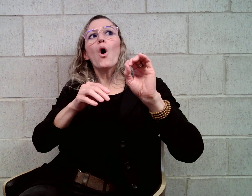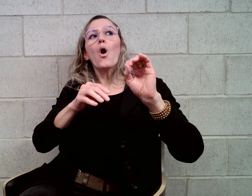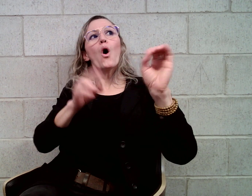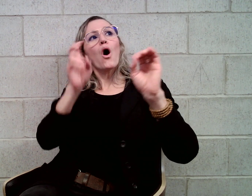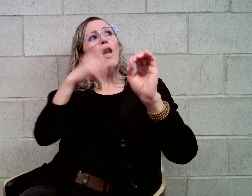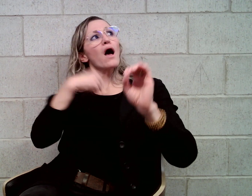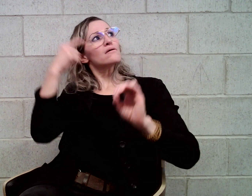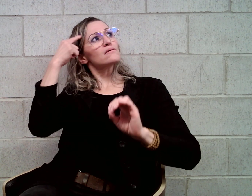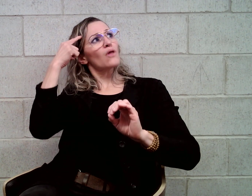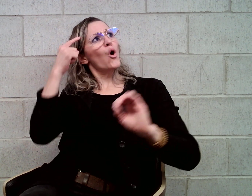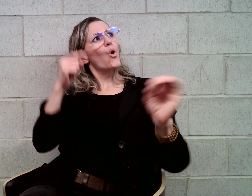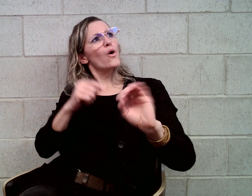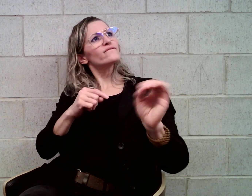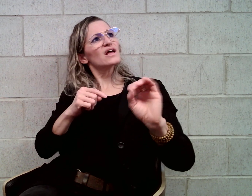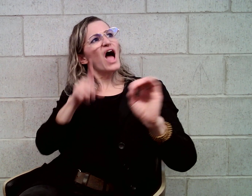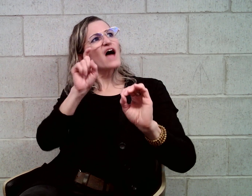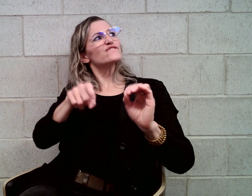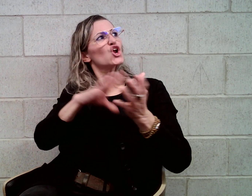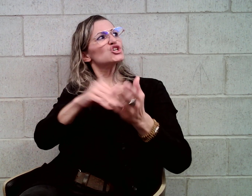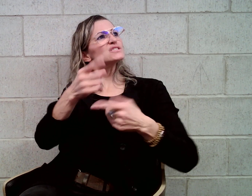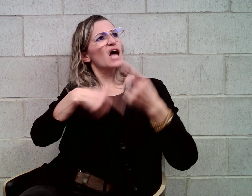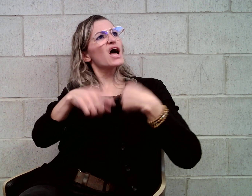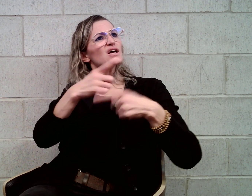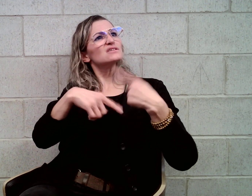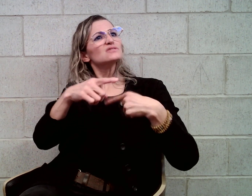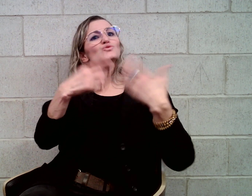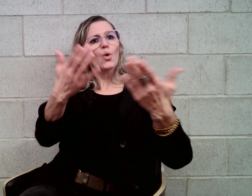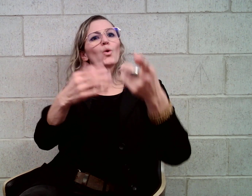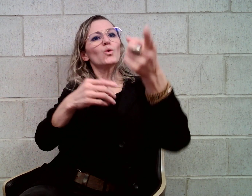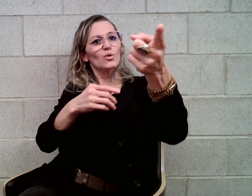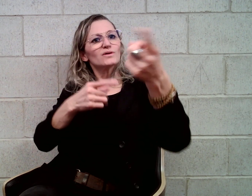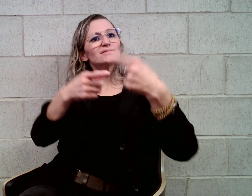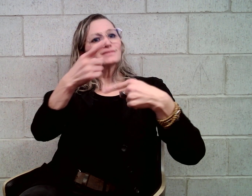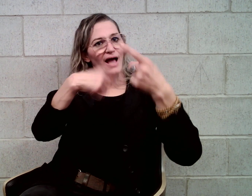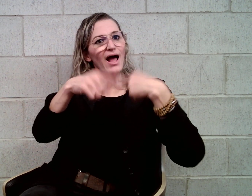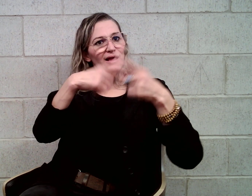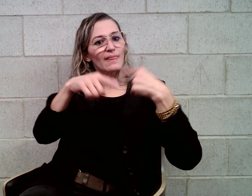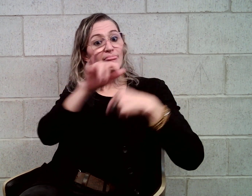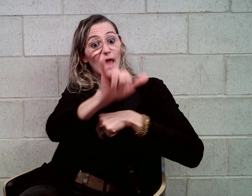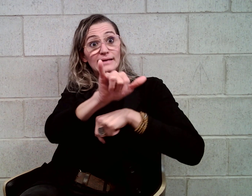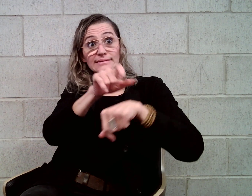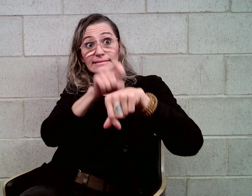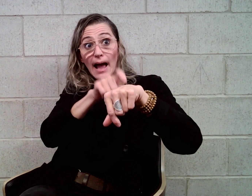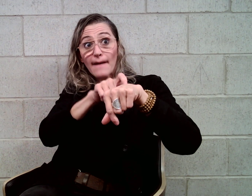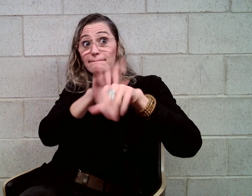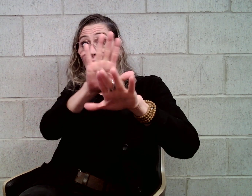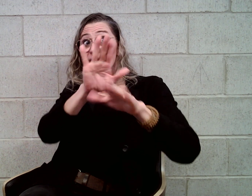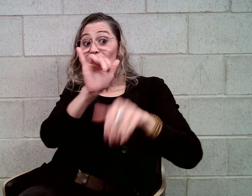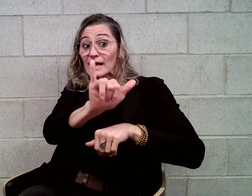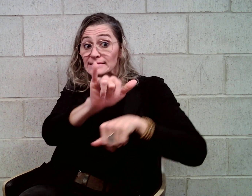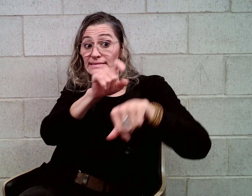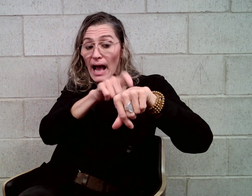historically is the case. So when I think of that reality and I think of the characters in the play, I think that